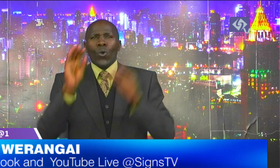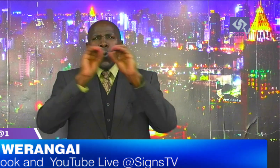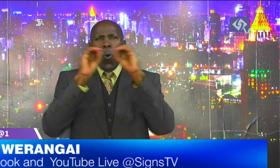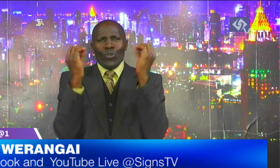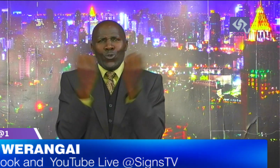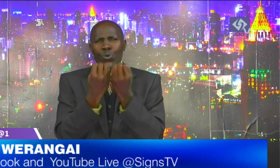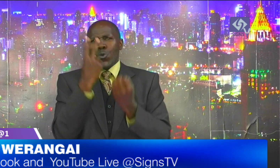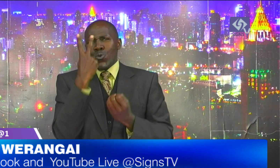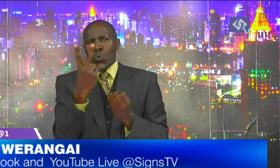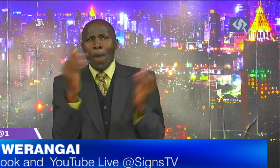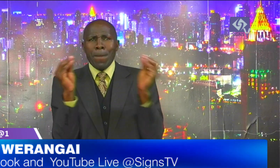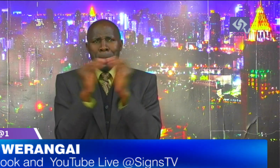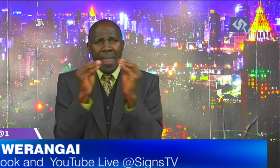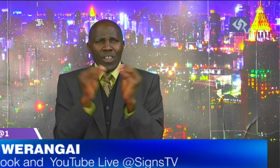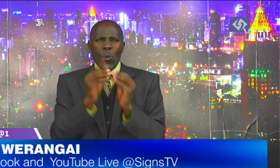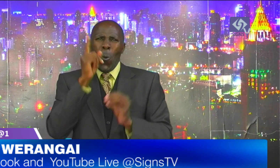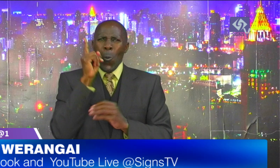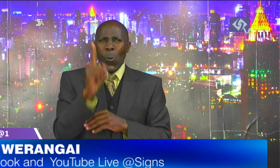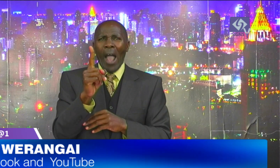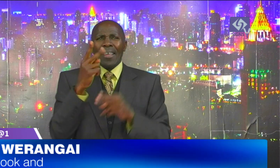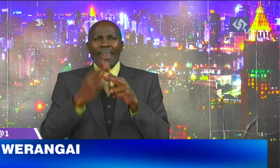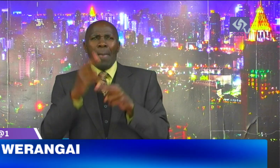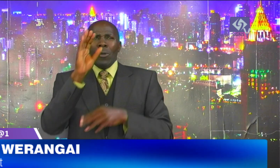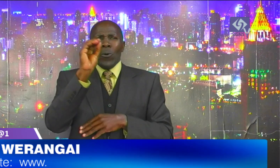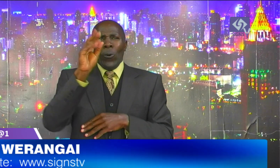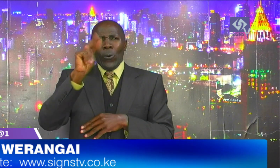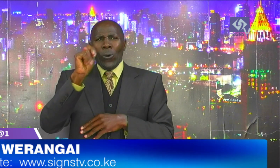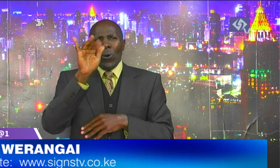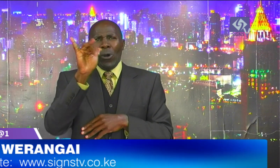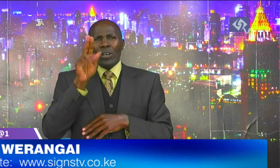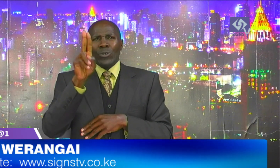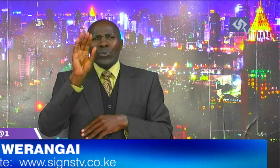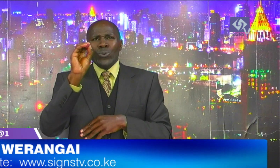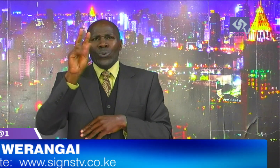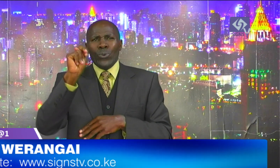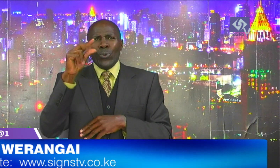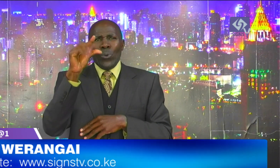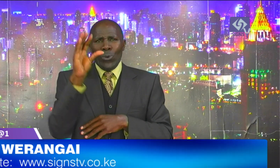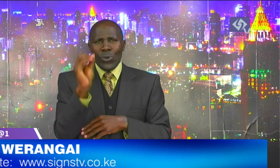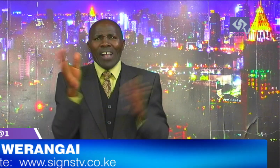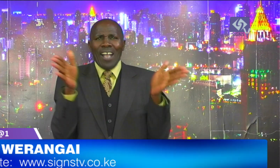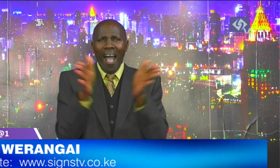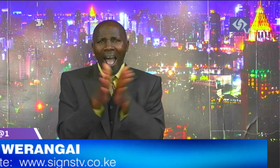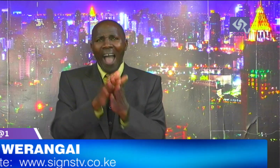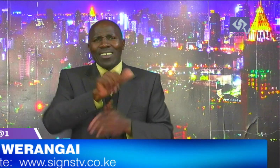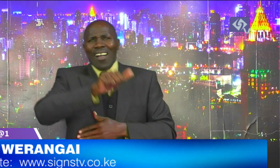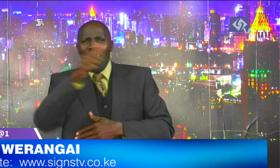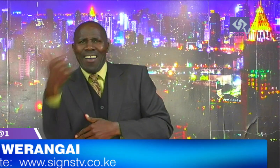Last week, NCCK organized 2 meetings, one at Onyuogo and the